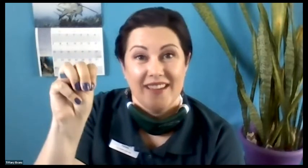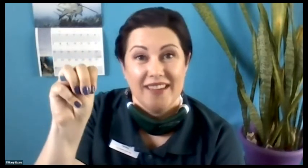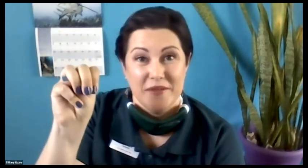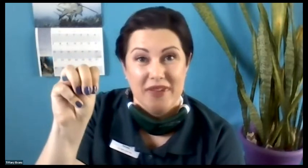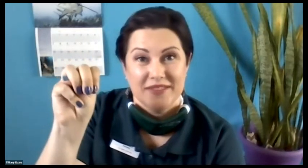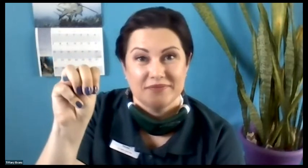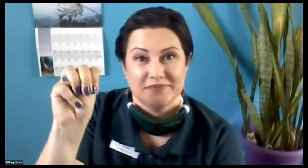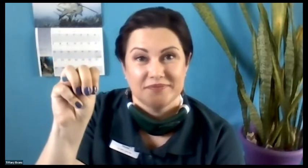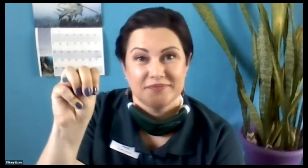M,